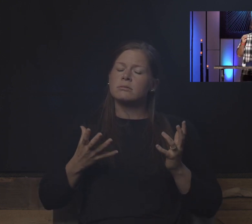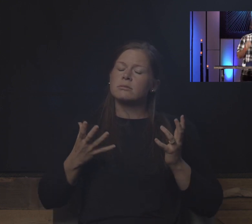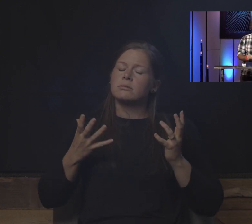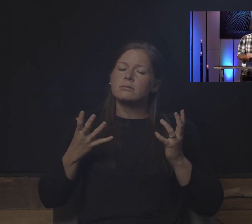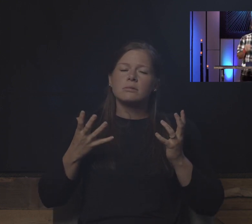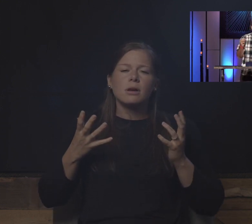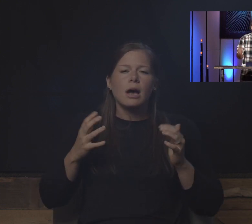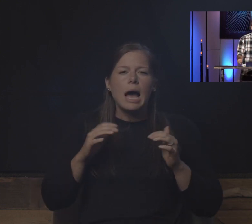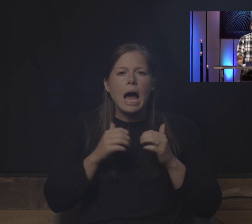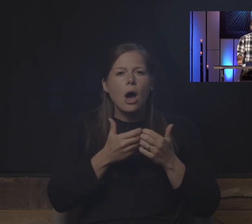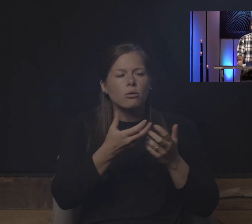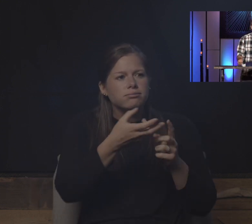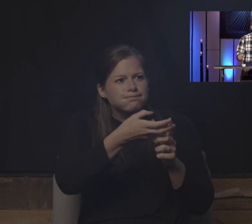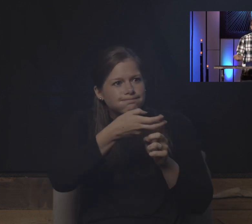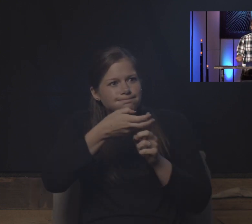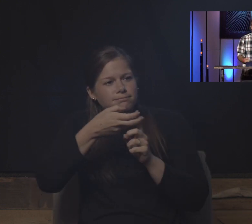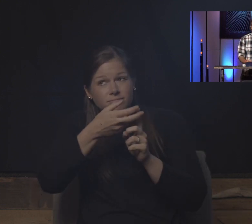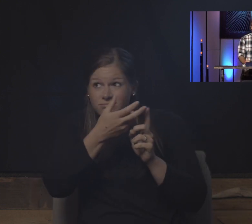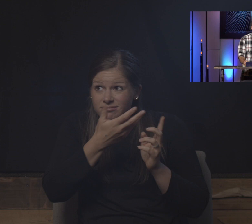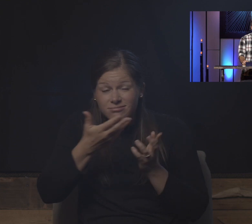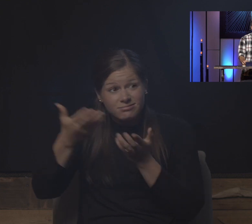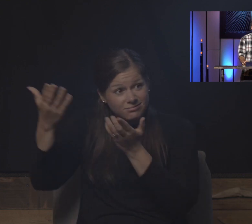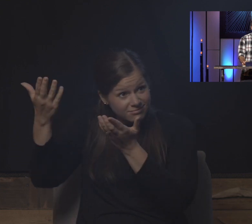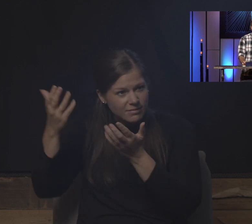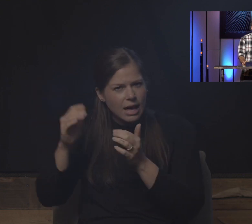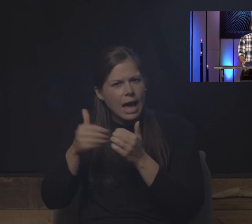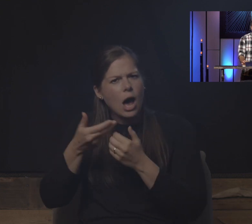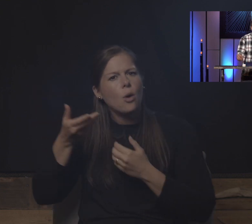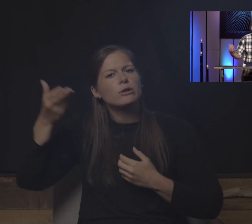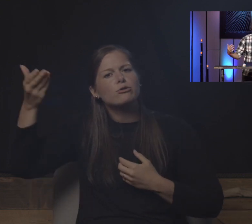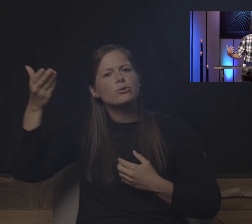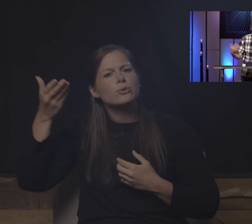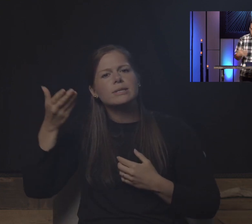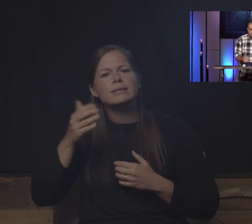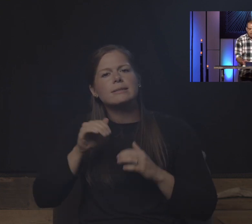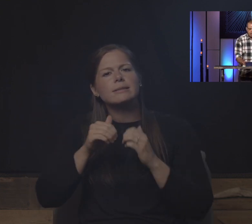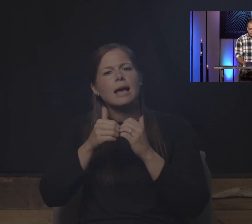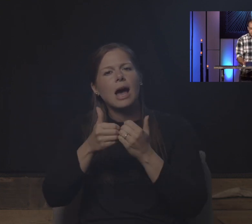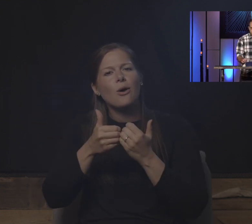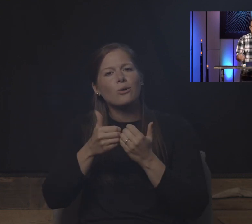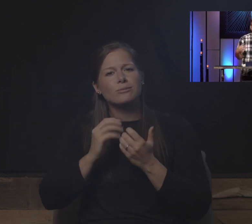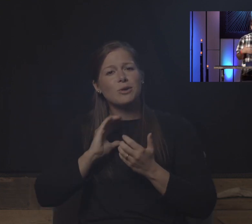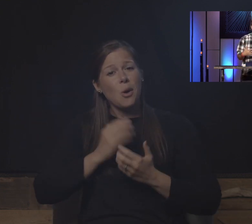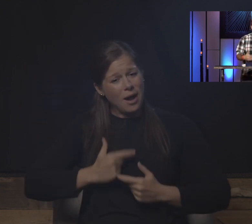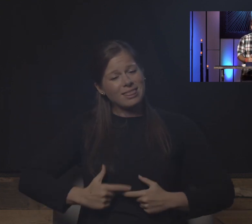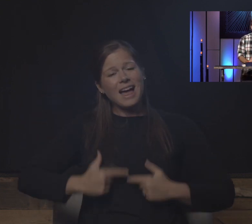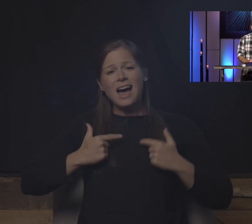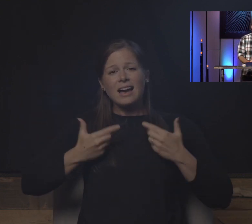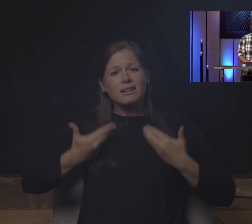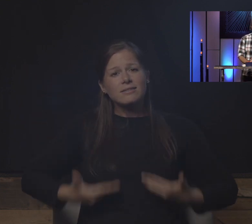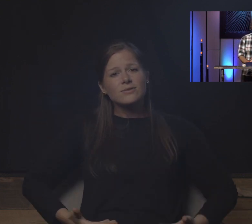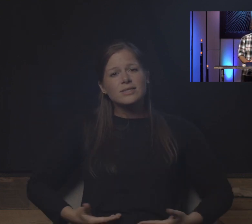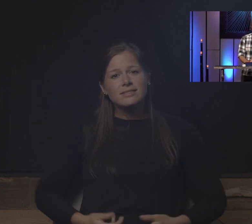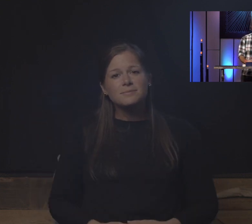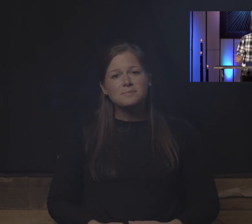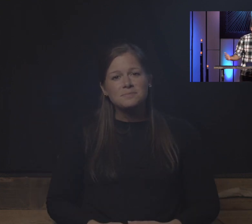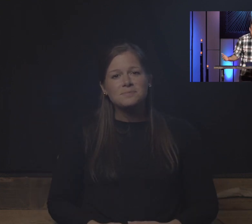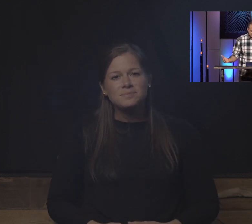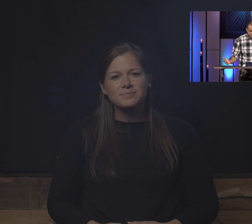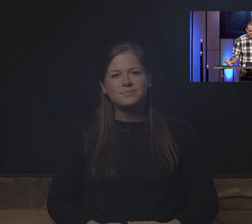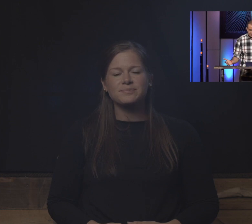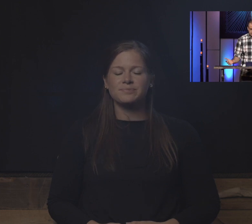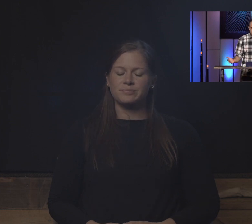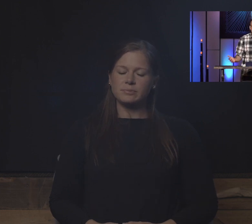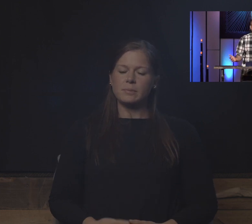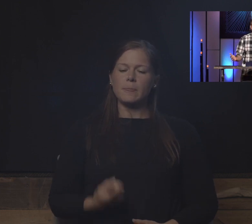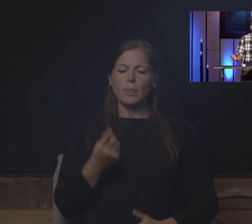let's win them to Christ with our lives too. Let's believe with all our hearts the words of John Bradford. He was a